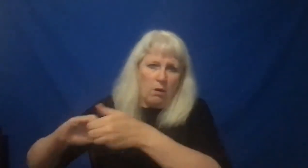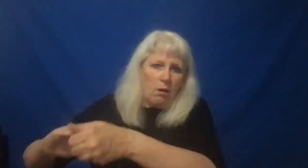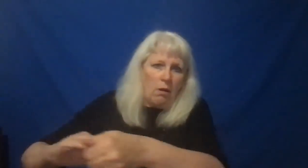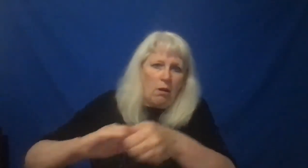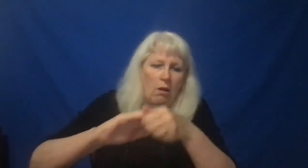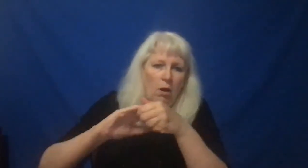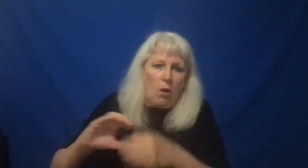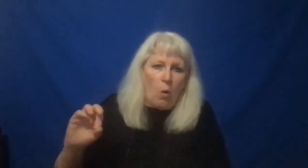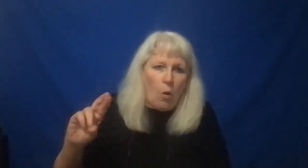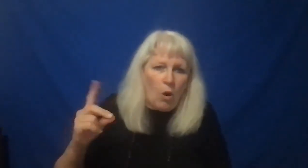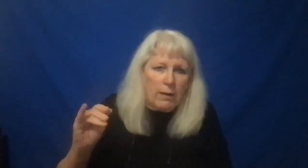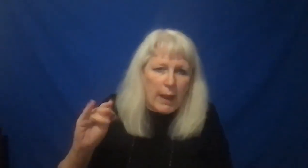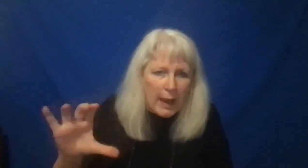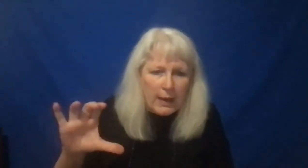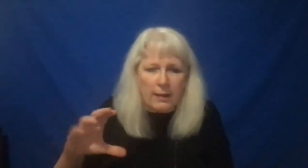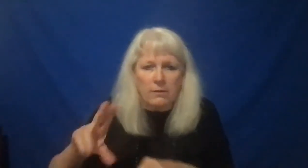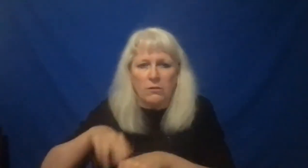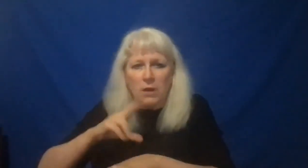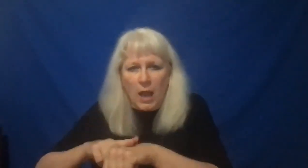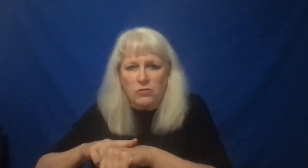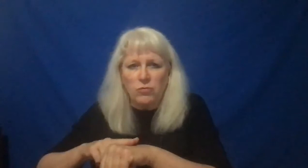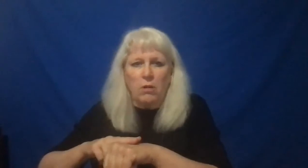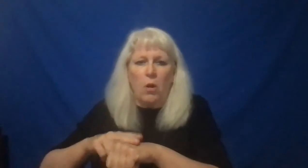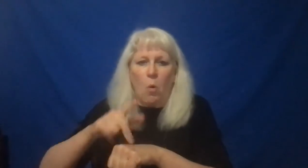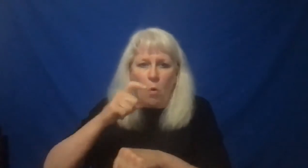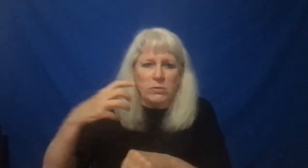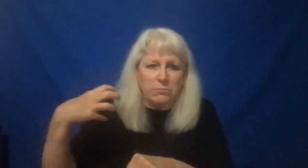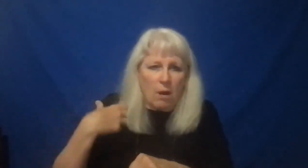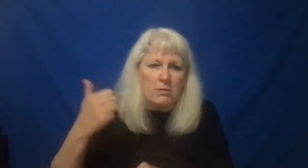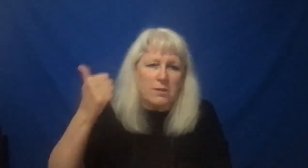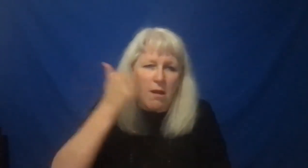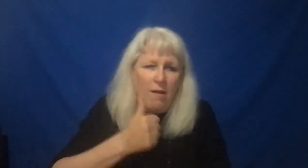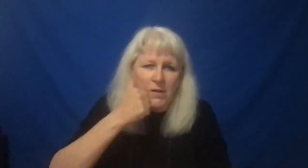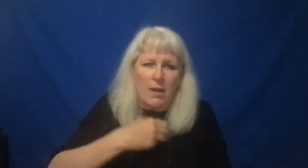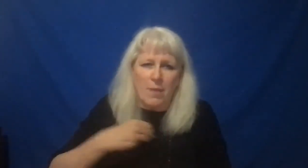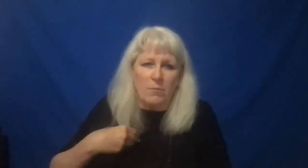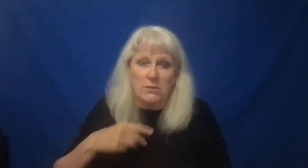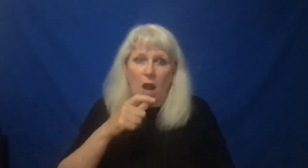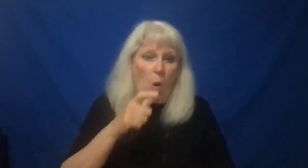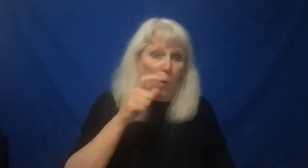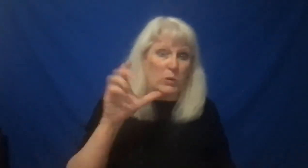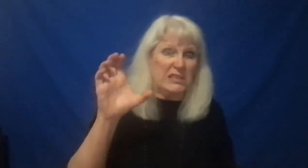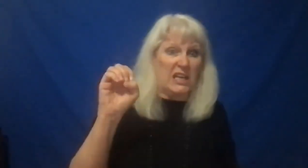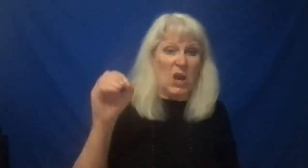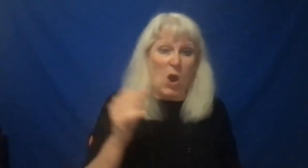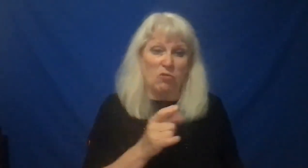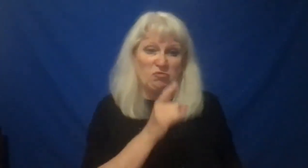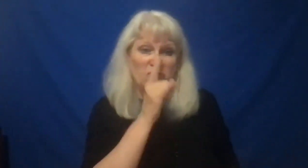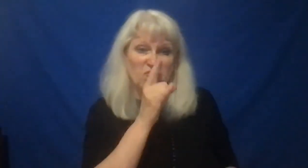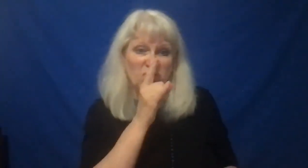just a board or not just a CEO or not just, it's all about